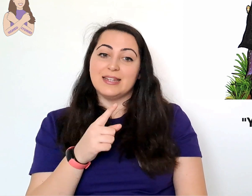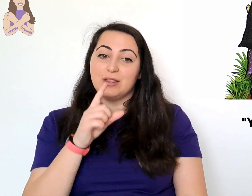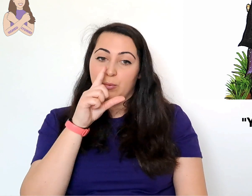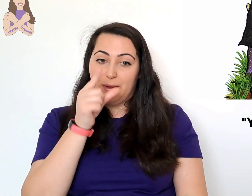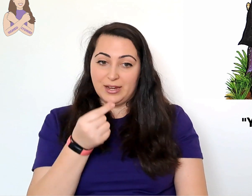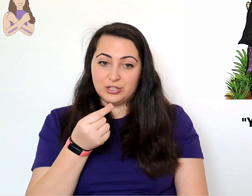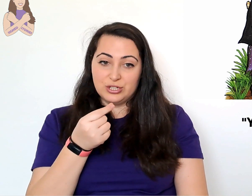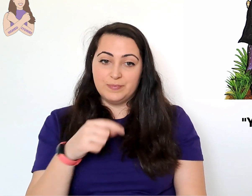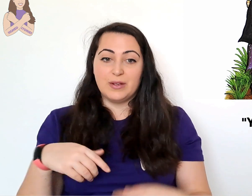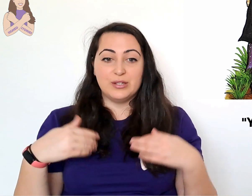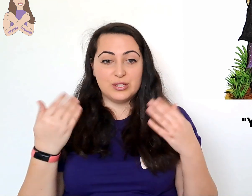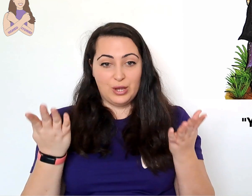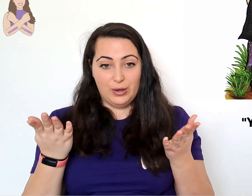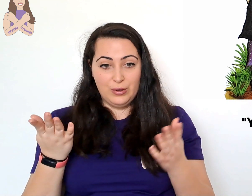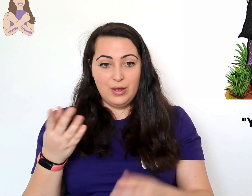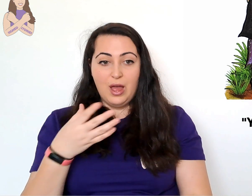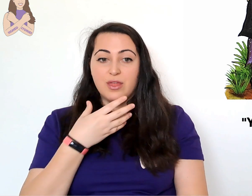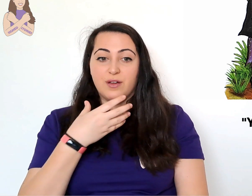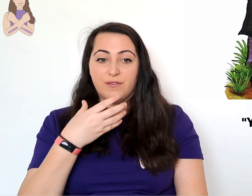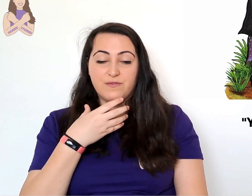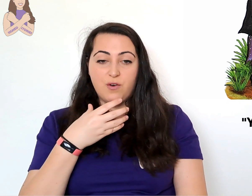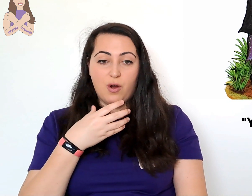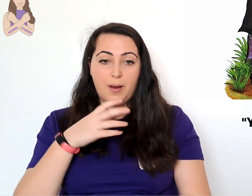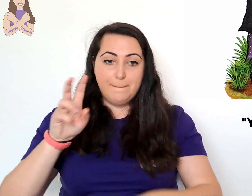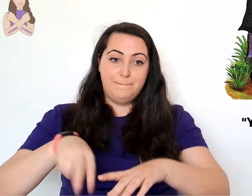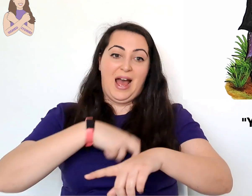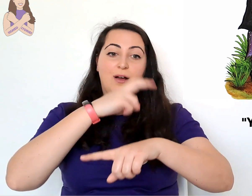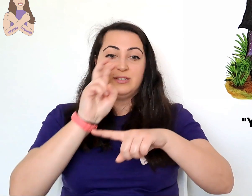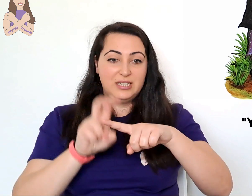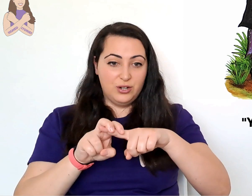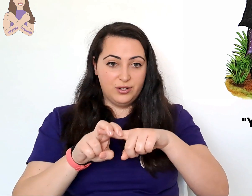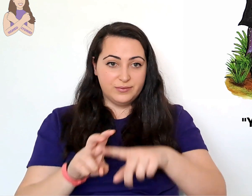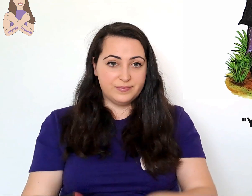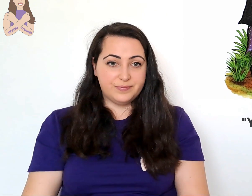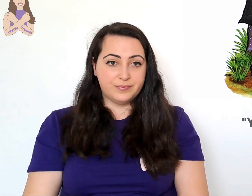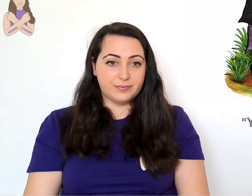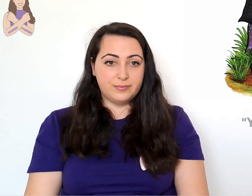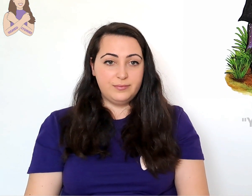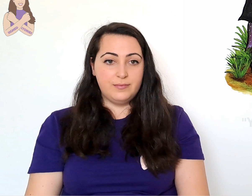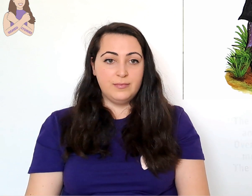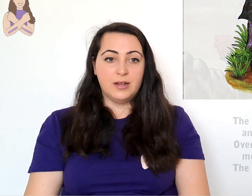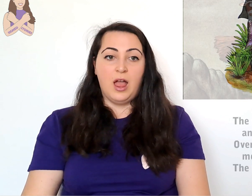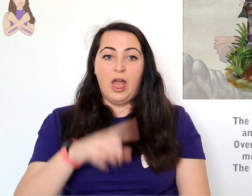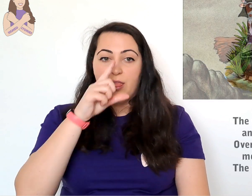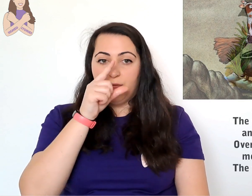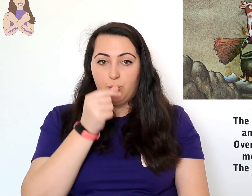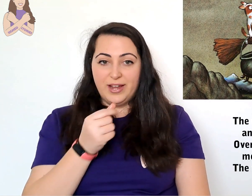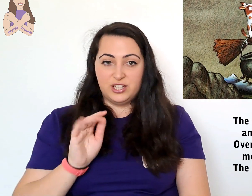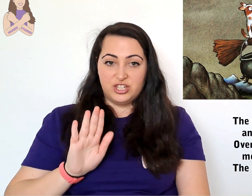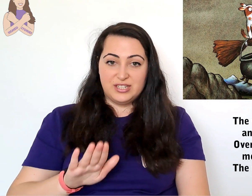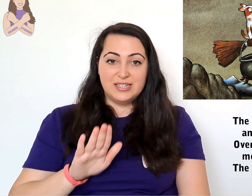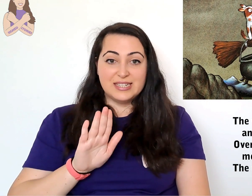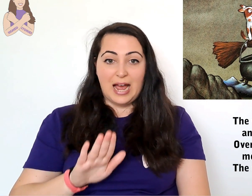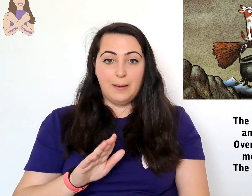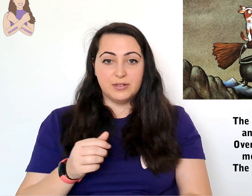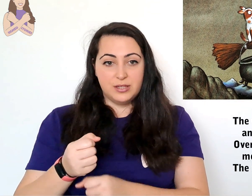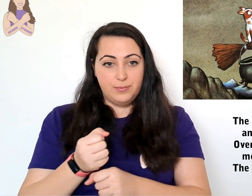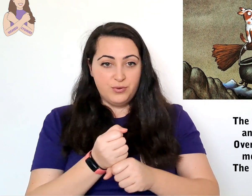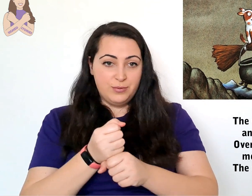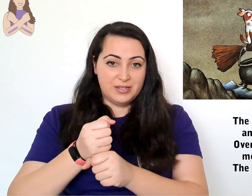the witch. So the frog bounded on. The witch tapped the